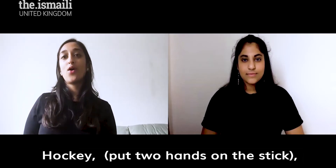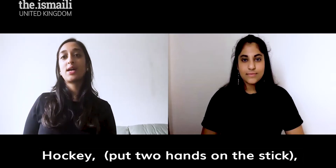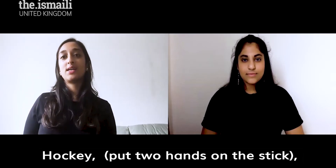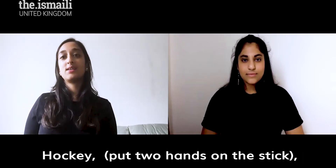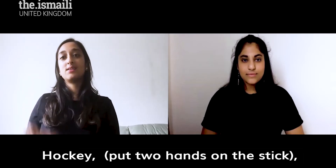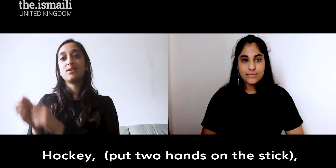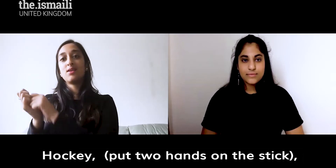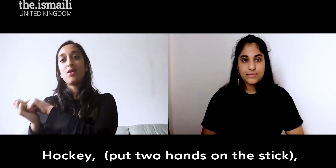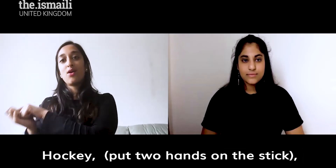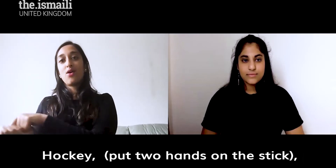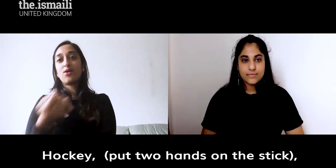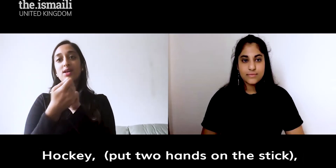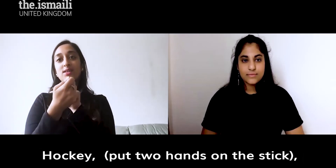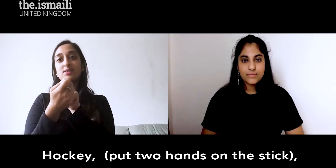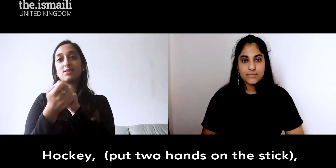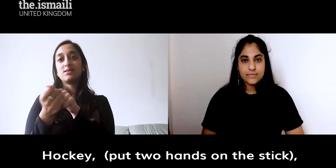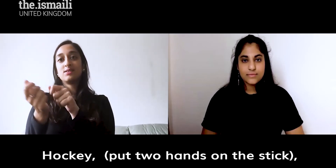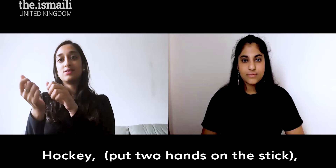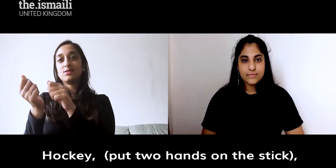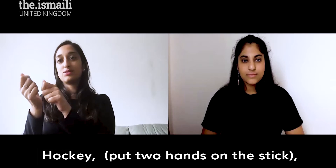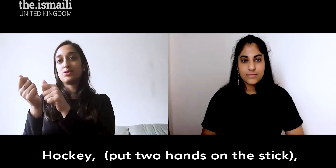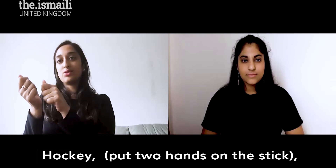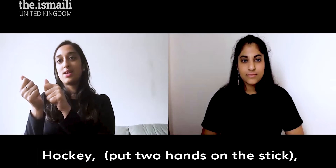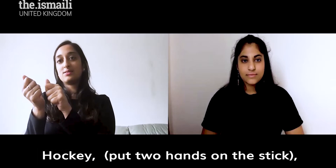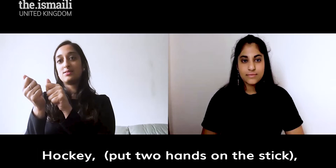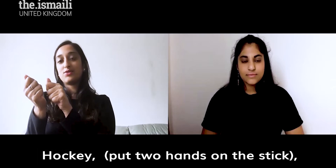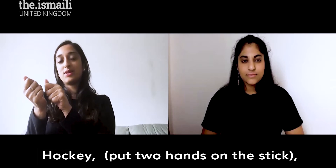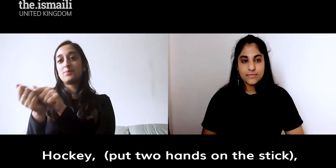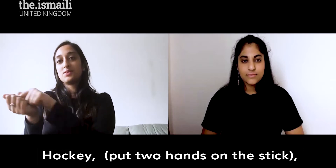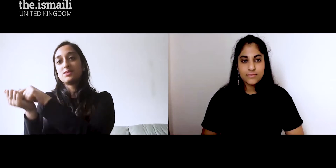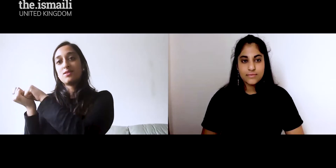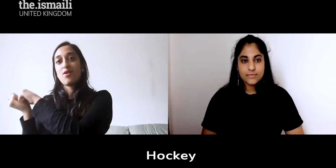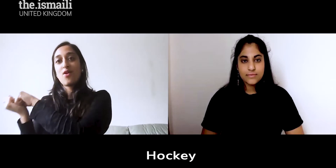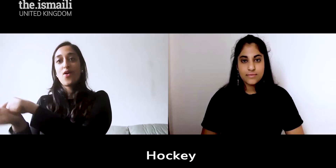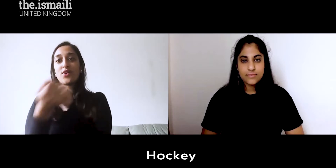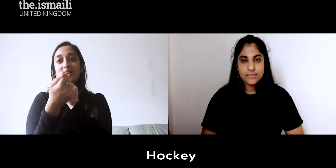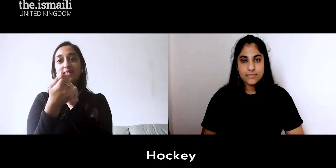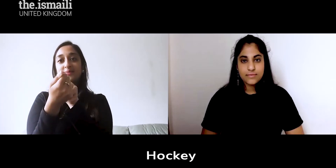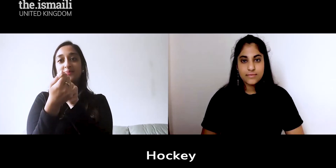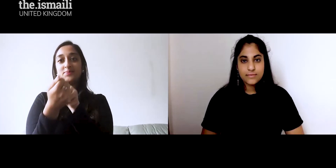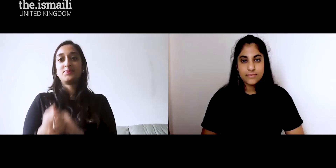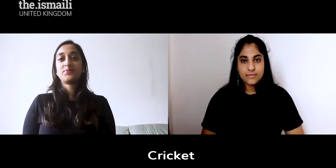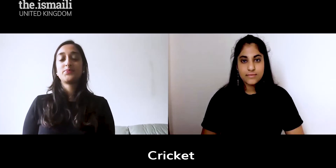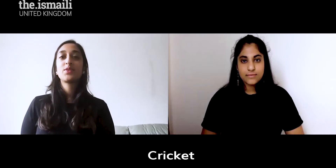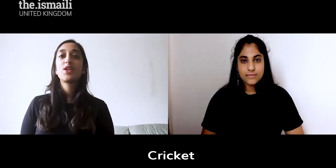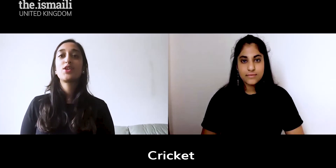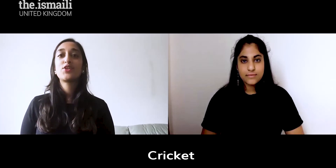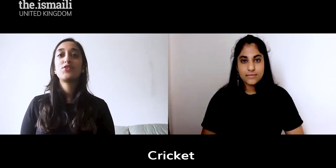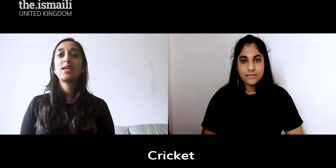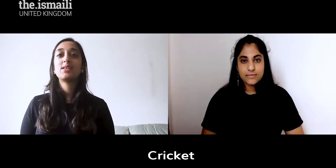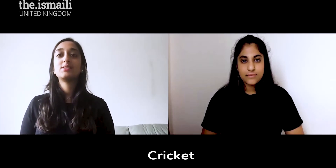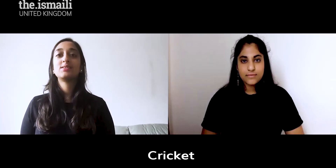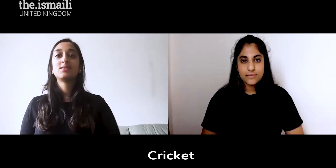Hockey. Hockey. Pee-pee hand. Grip. Hockey. Cricket.